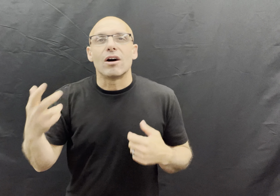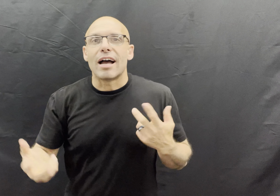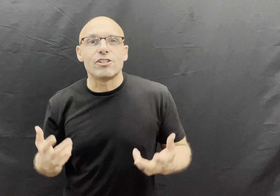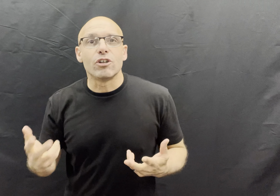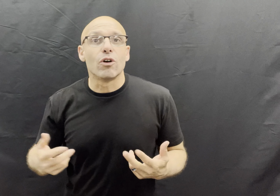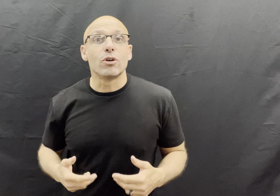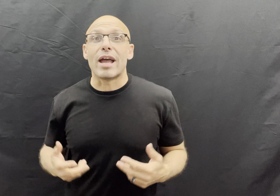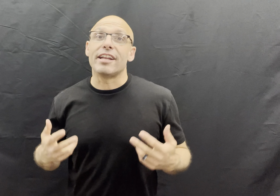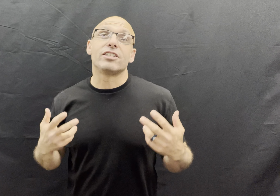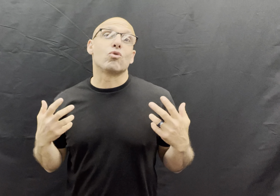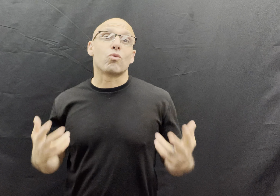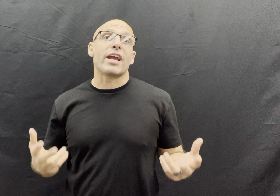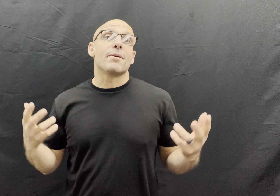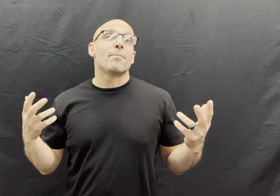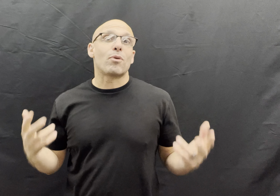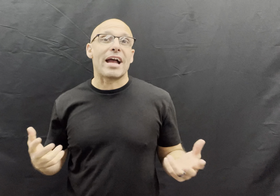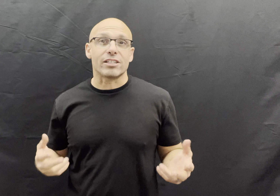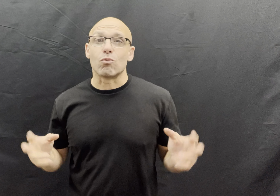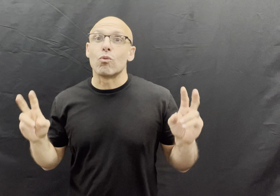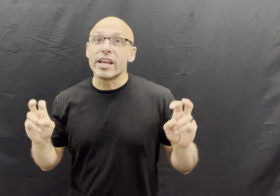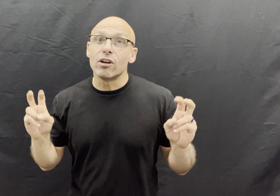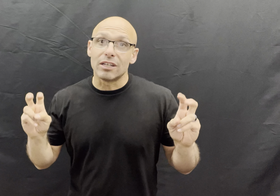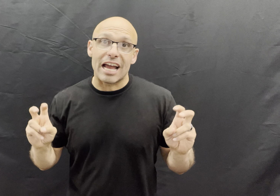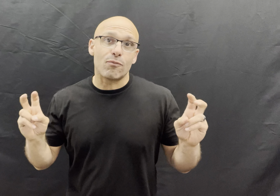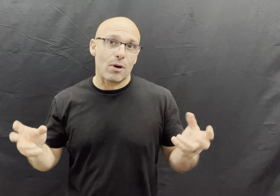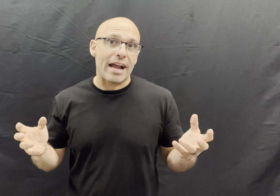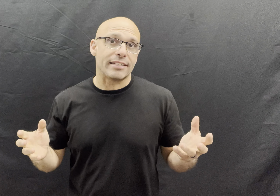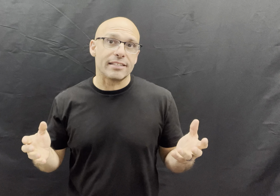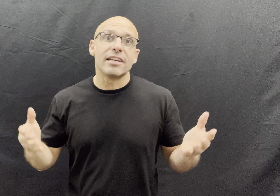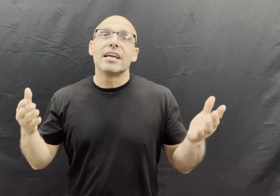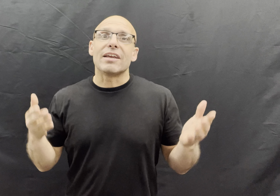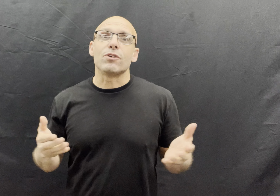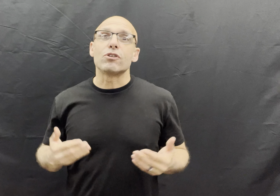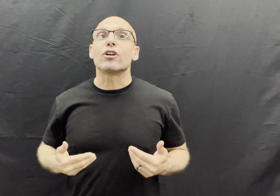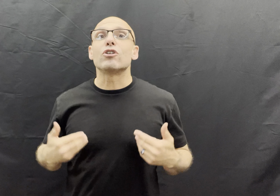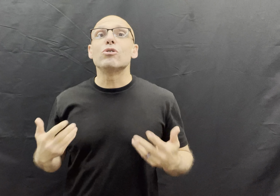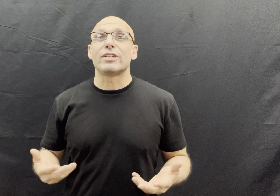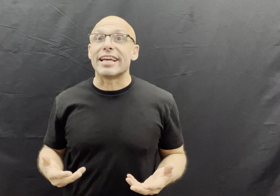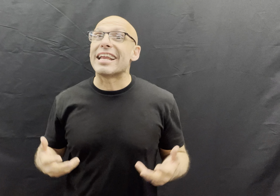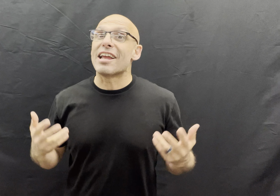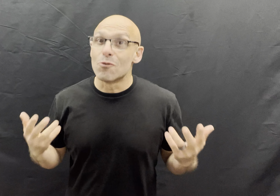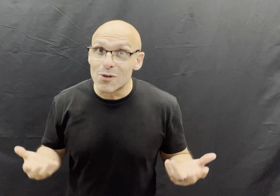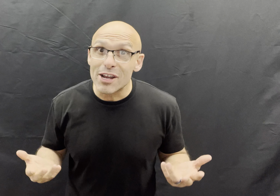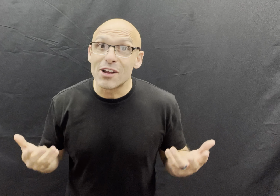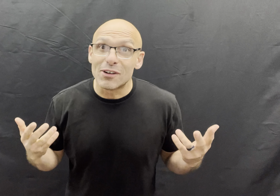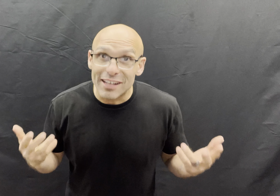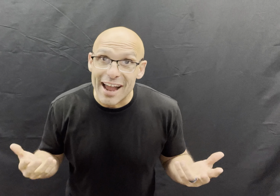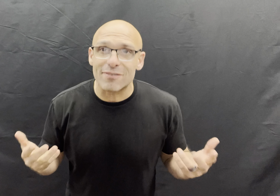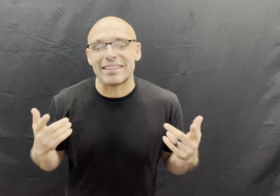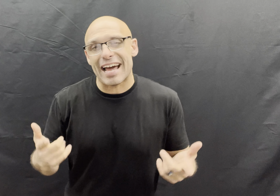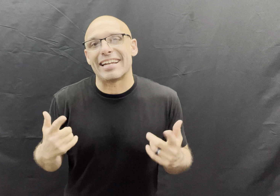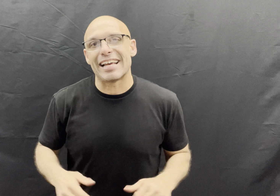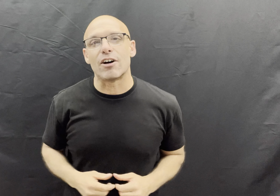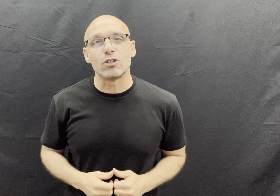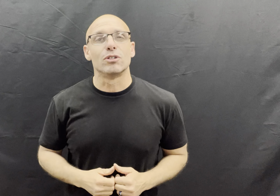as you go through, and it's a great practice, real life practice. If you start using it in real life, that is how you'll